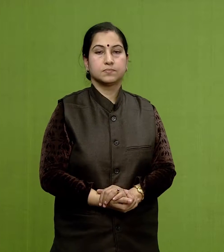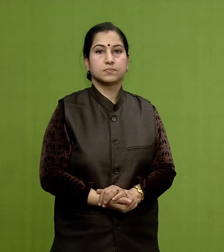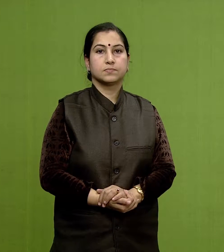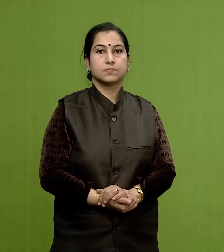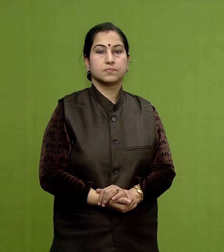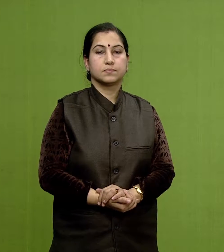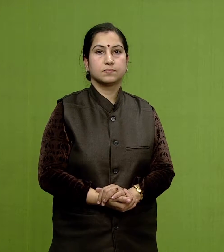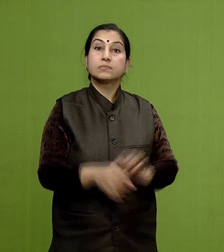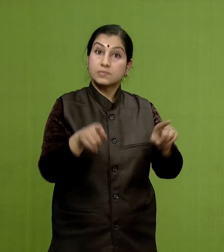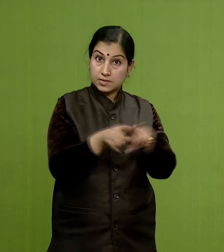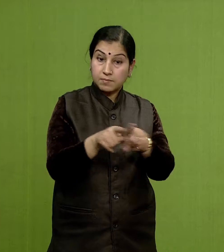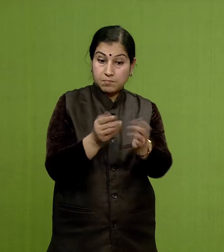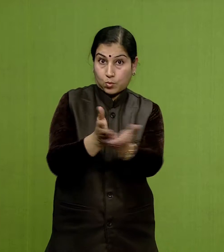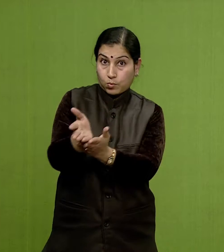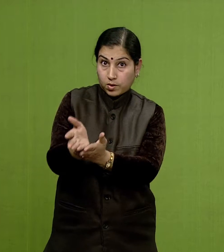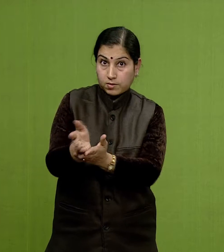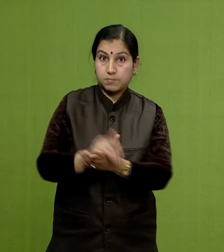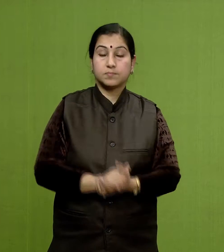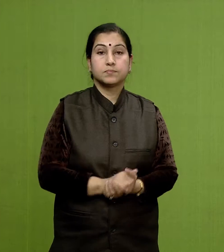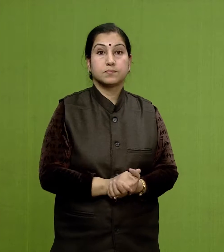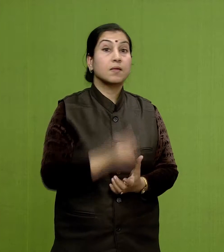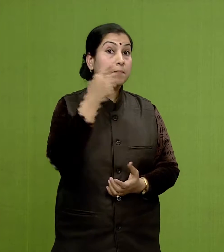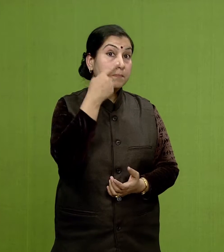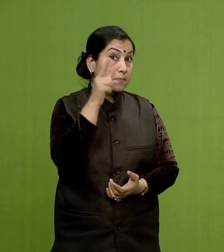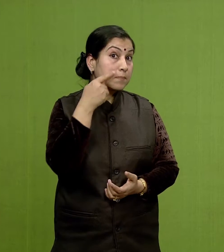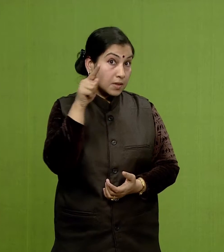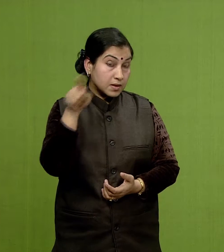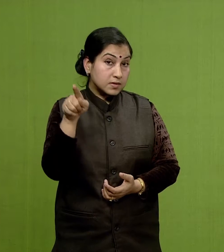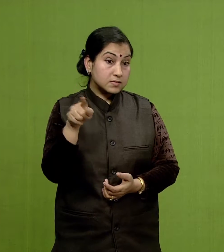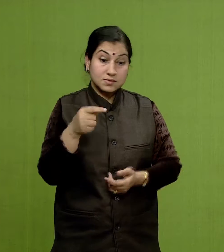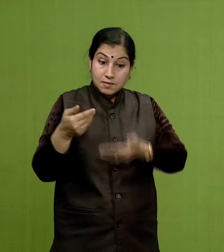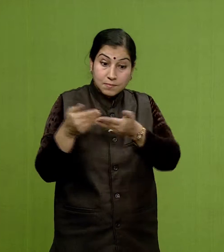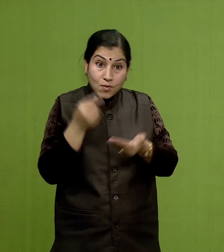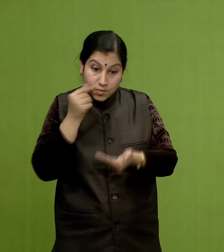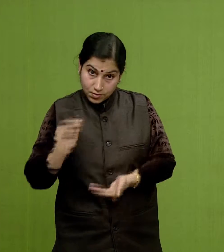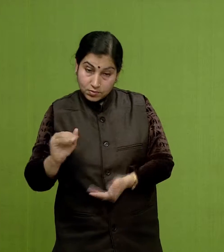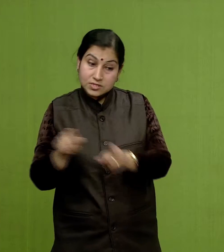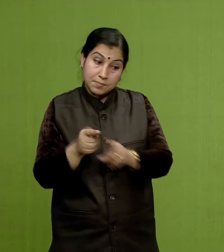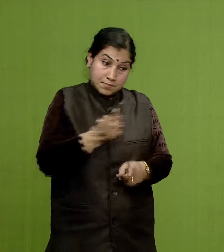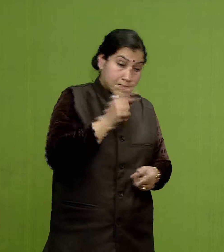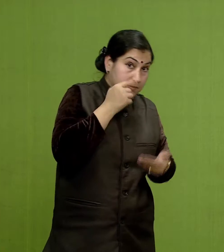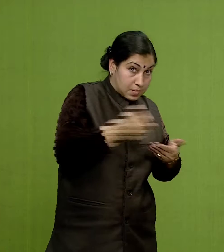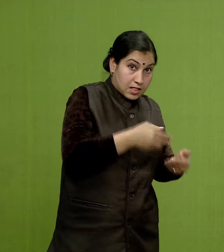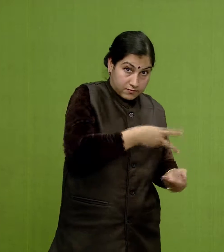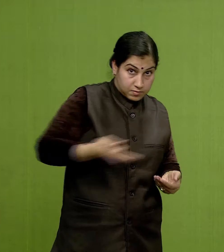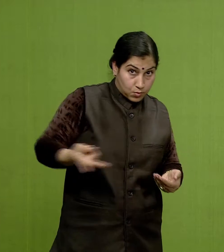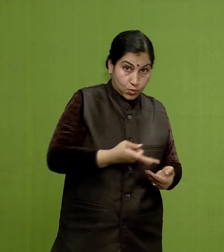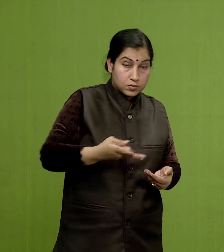In similar way, parents of Mani and Yadvi were